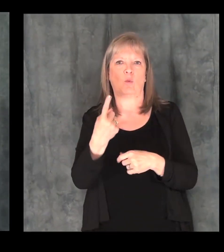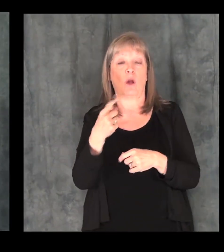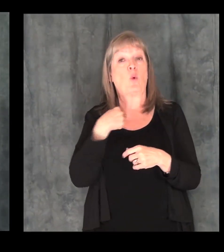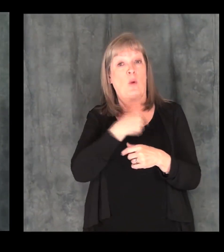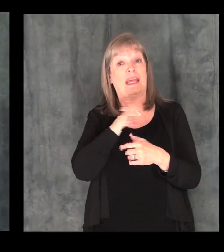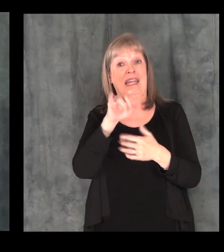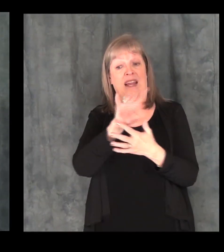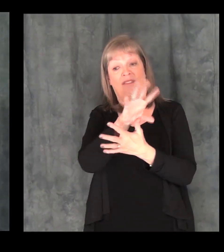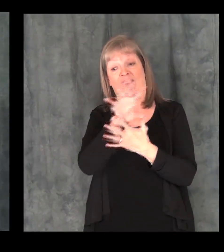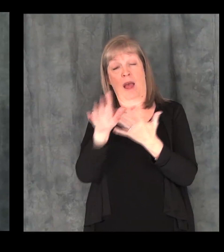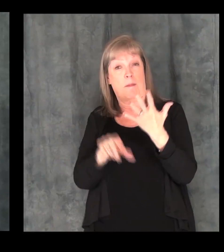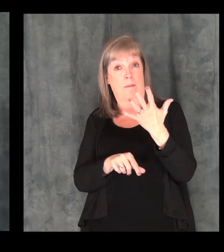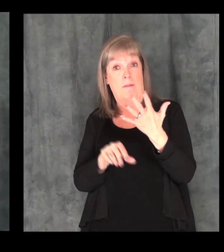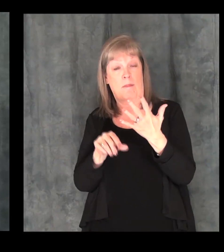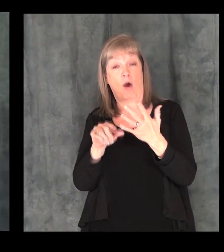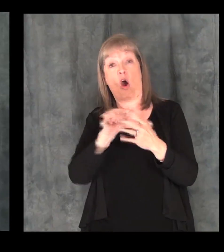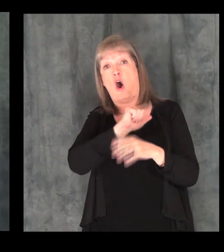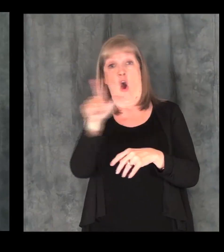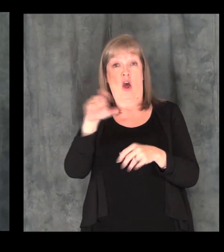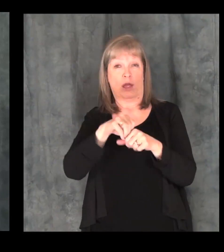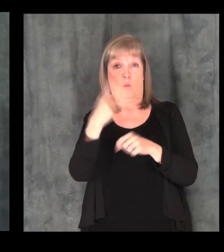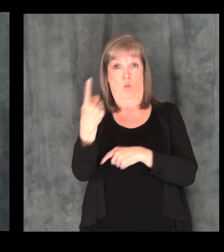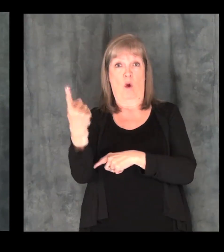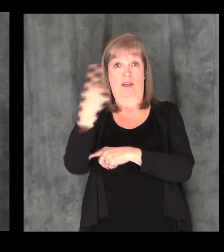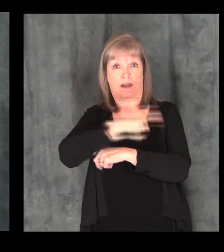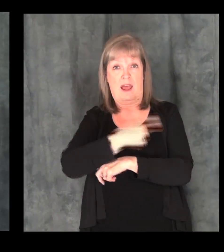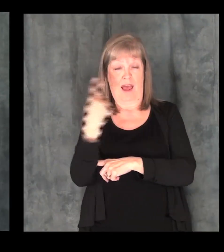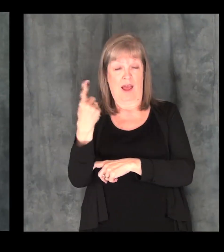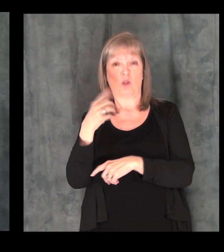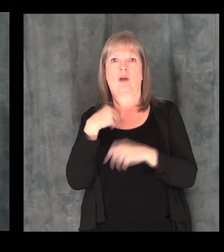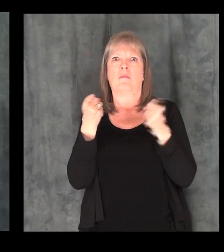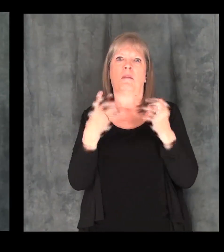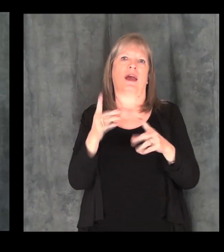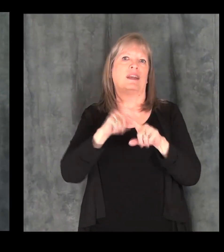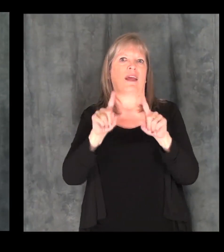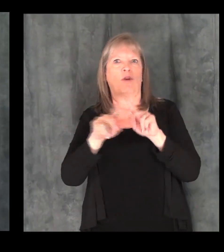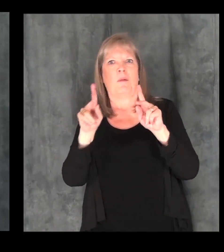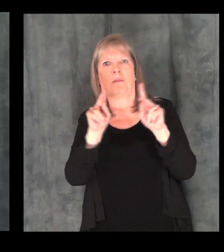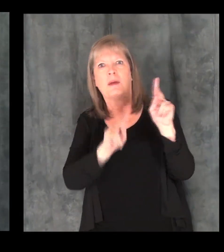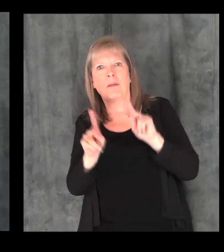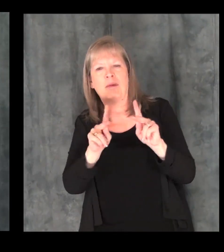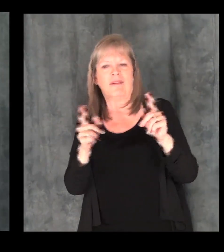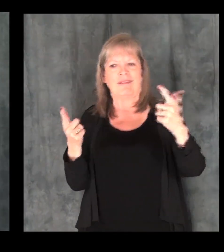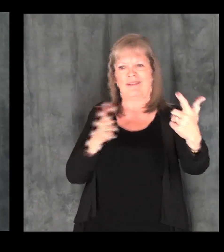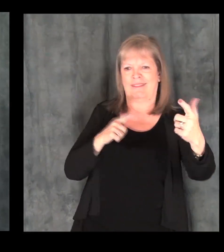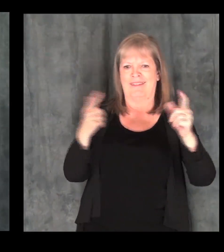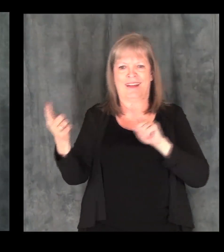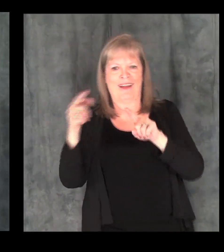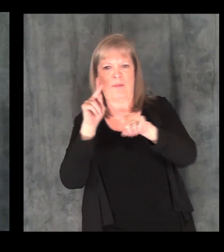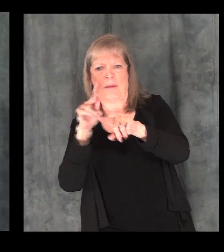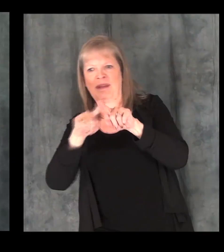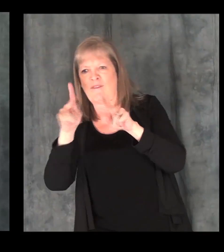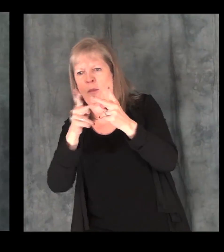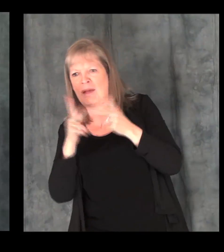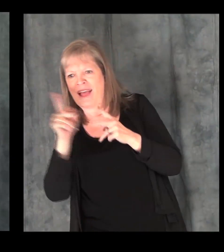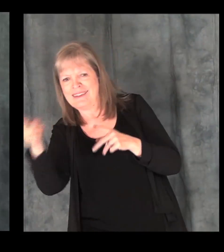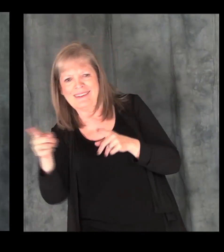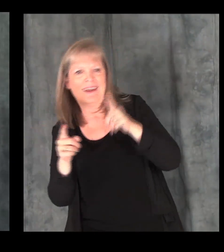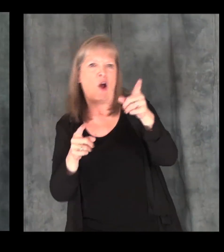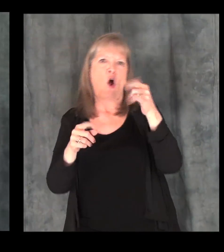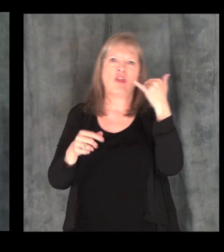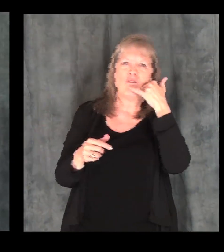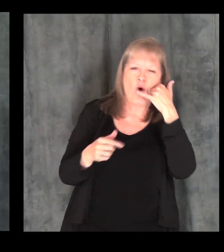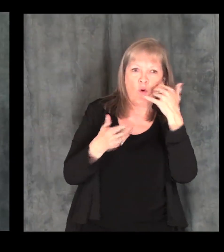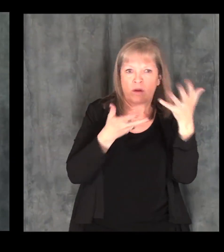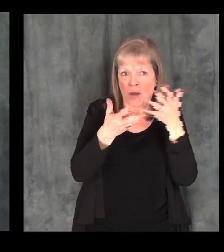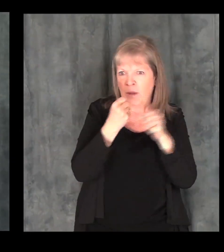the scenarios in one day, and so we had lots of different people at different places on the phone and communicating to